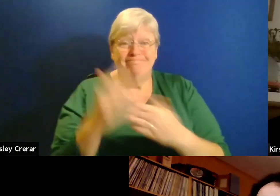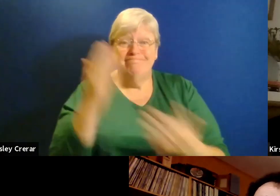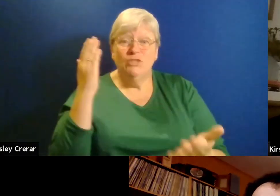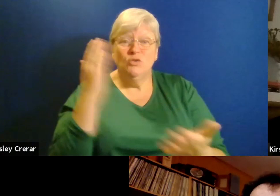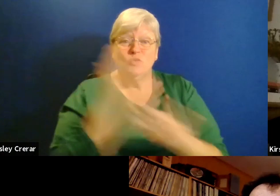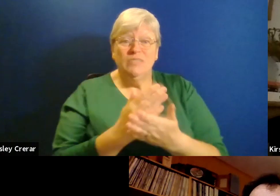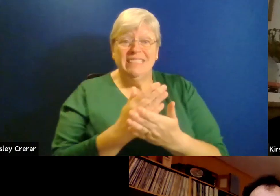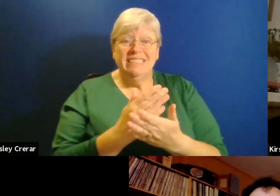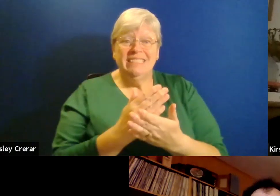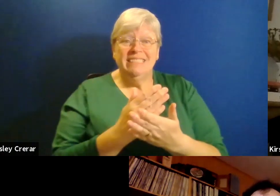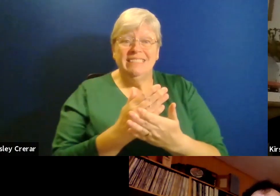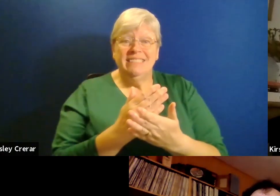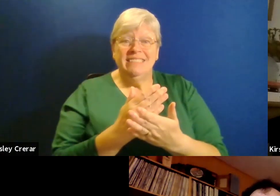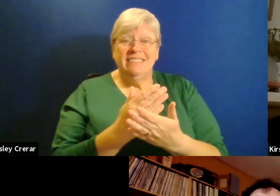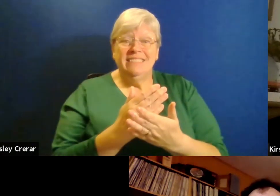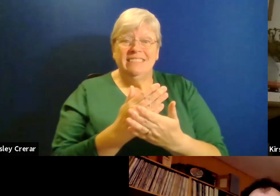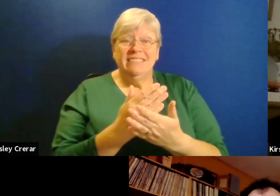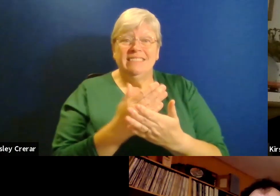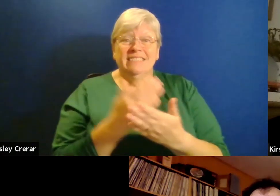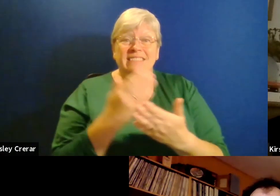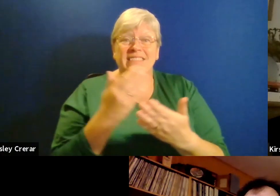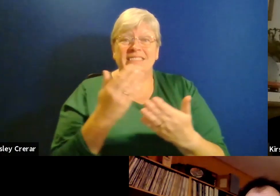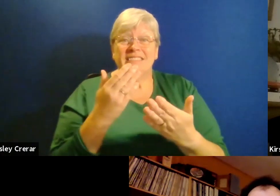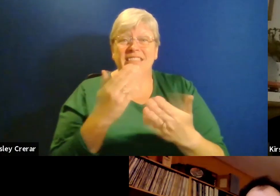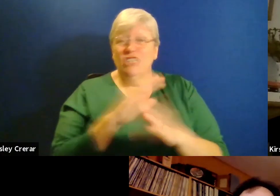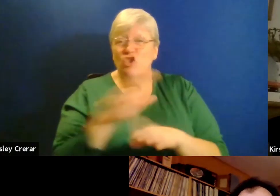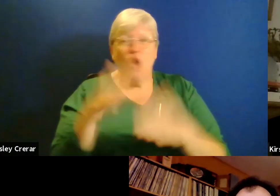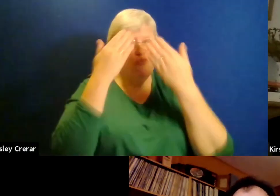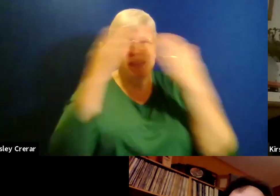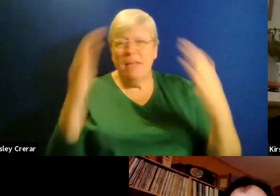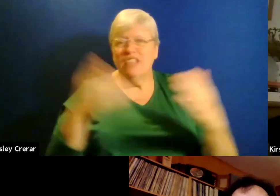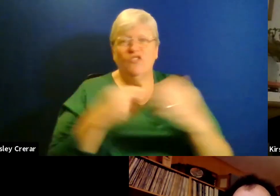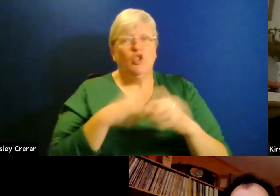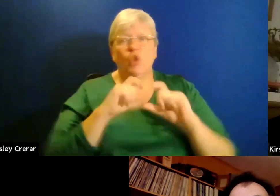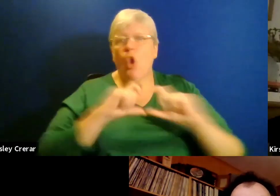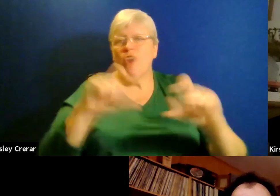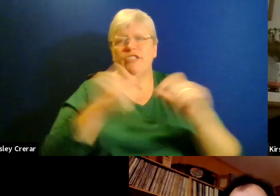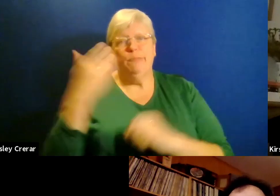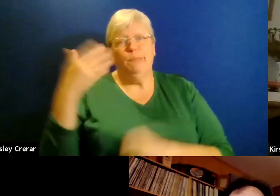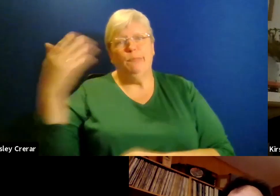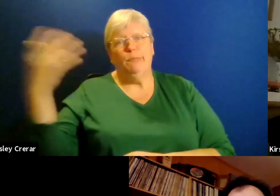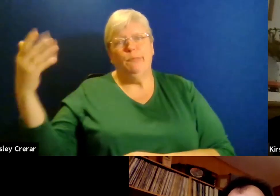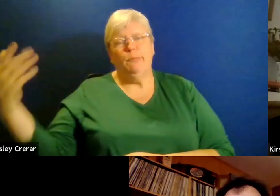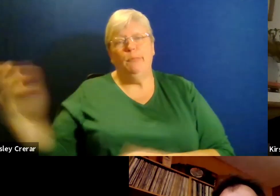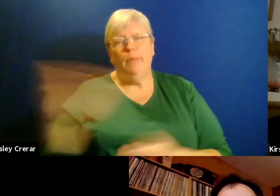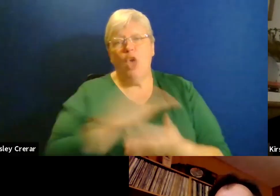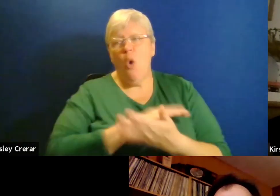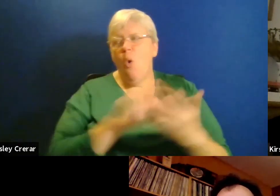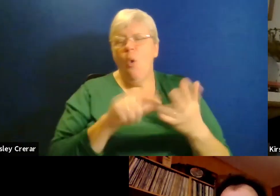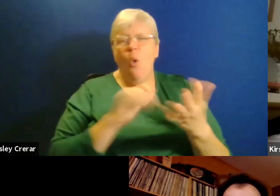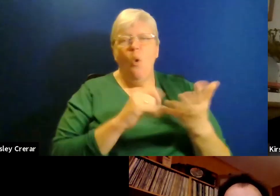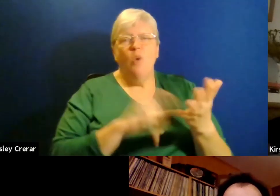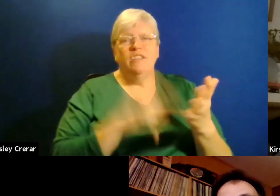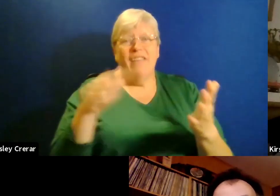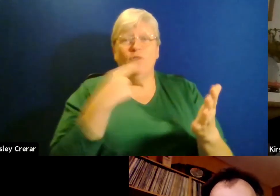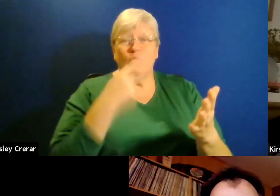it's disrespectful actually to just roll on and have the host having to come and, you know, say, yeah, can you wind up?